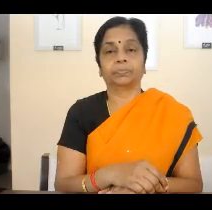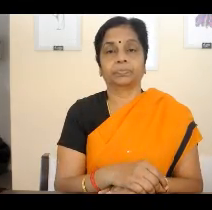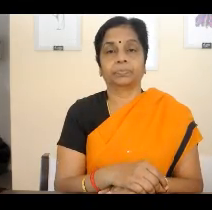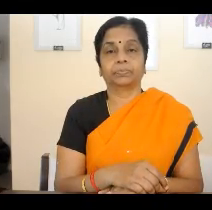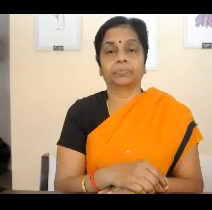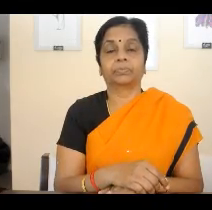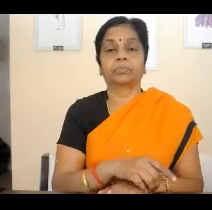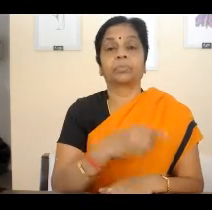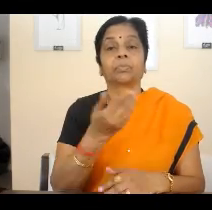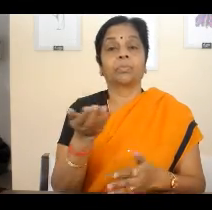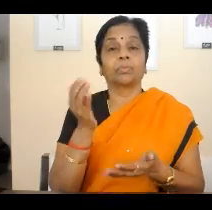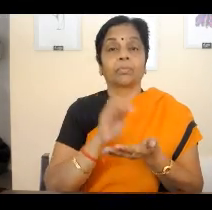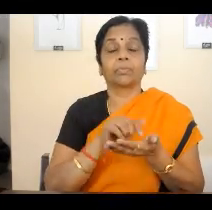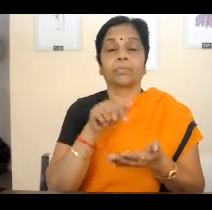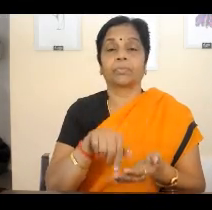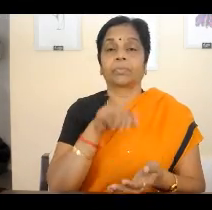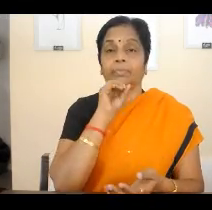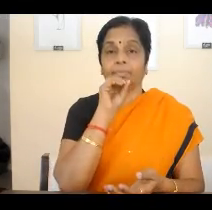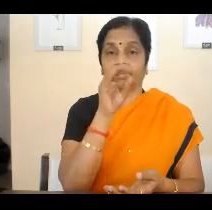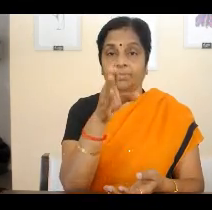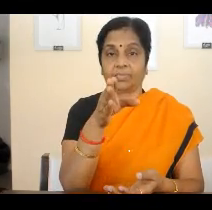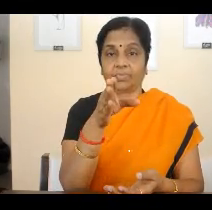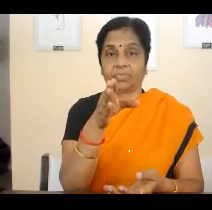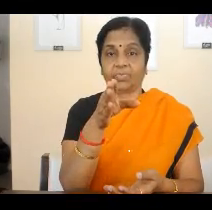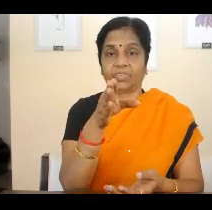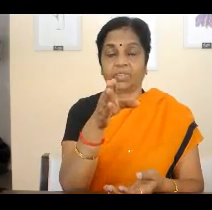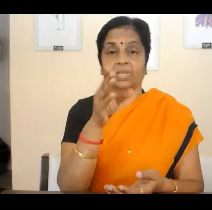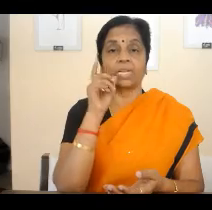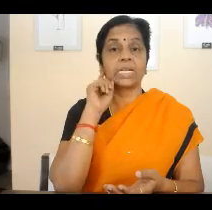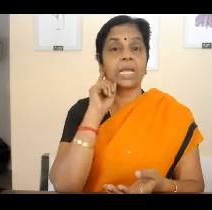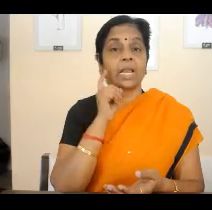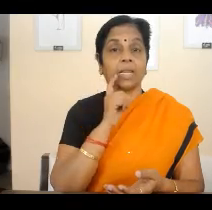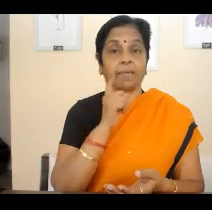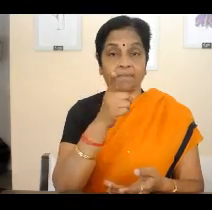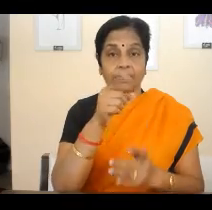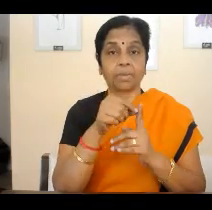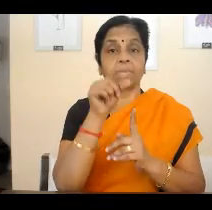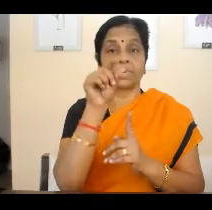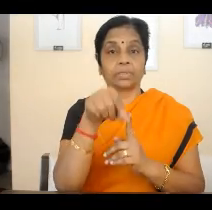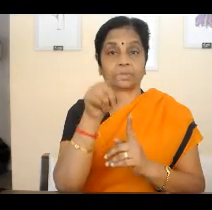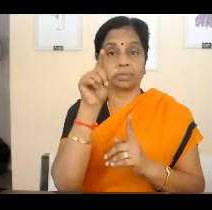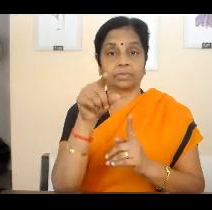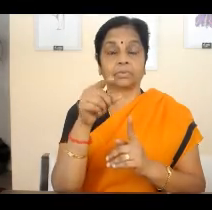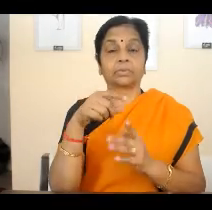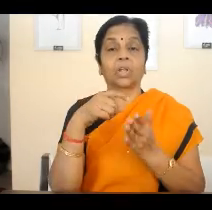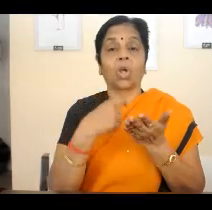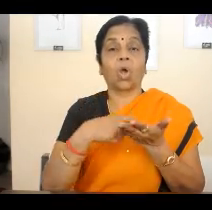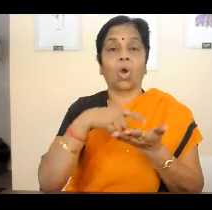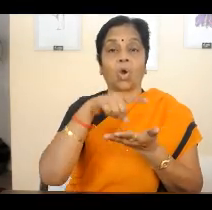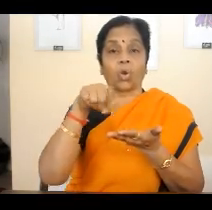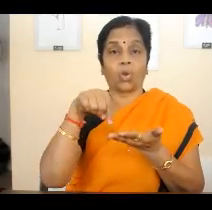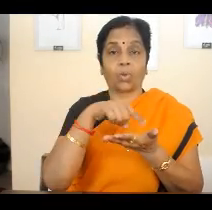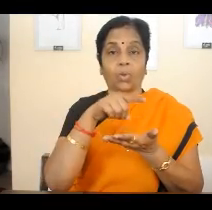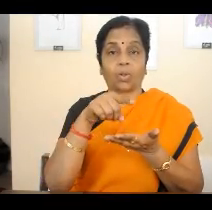It also stated that deaf persons can record witness